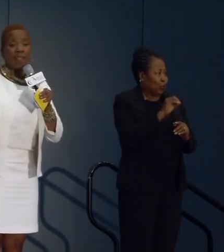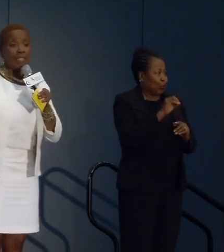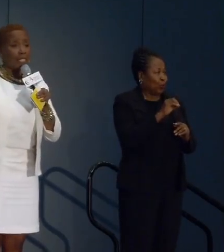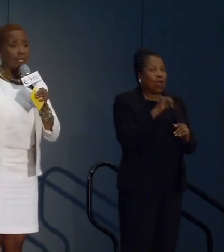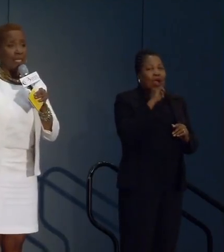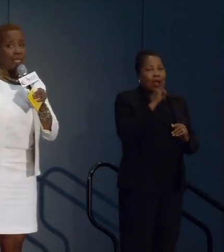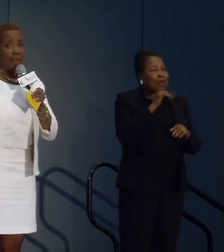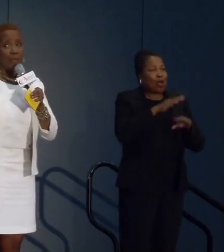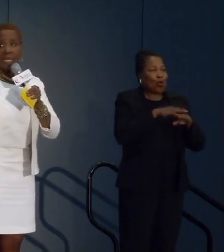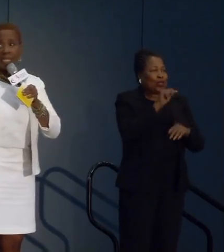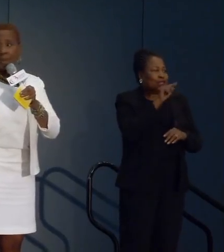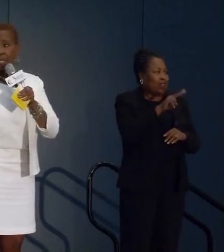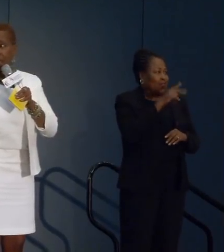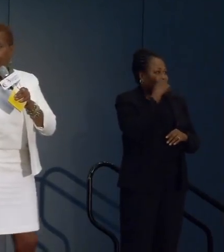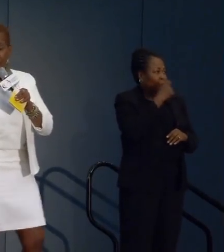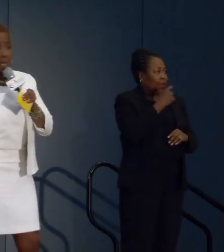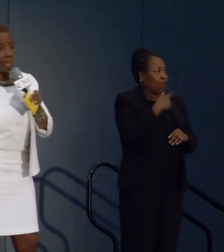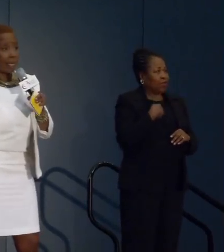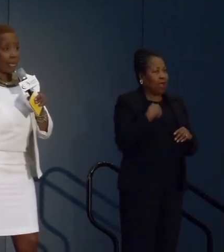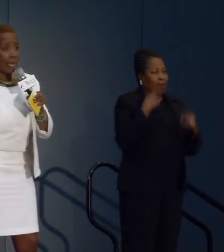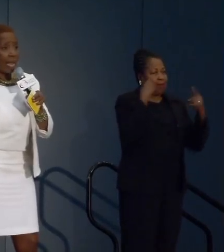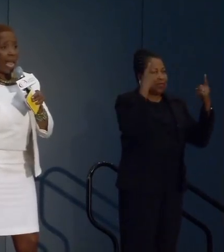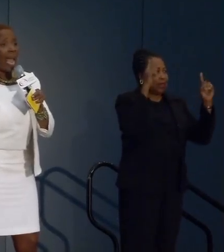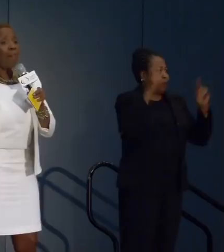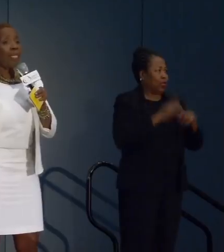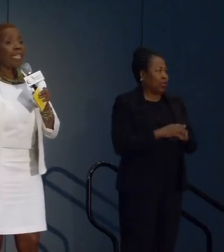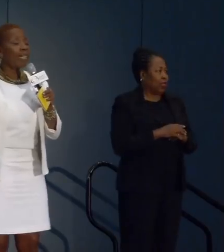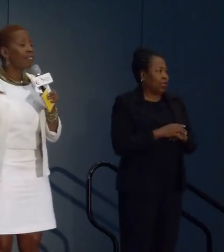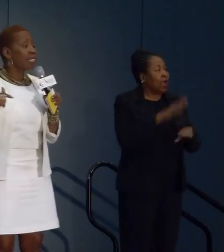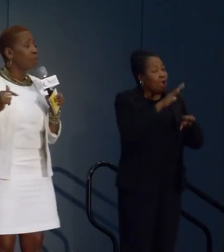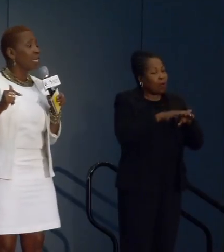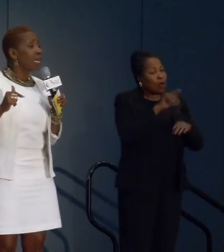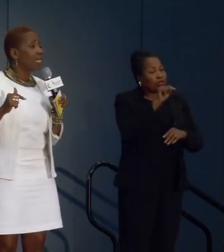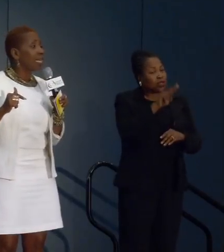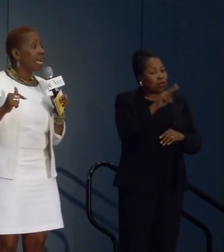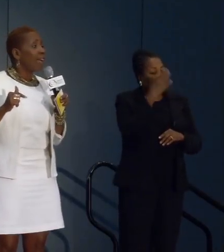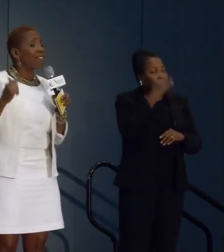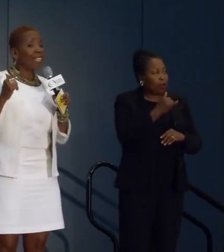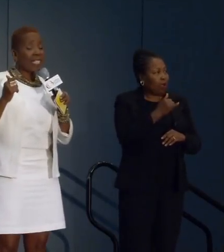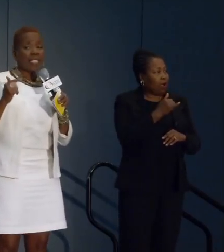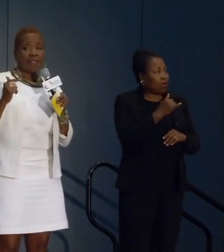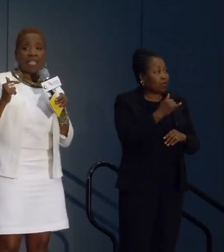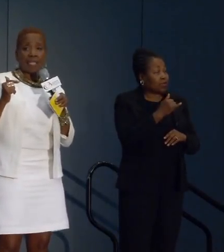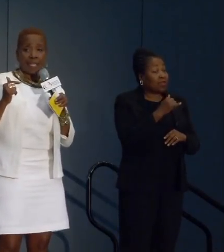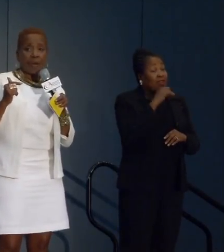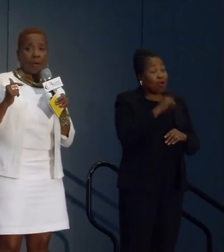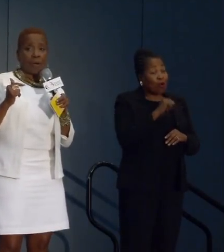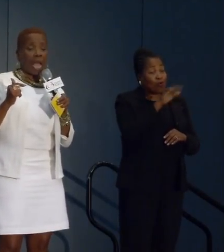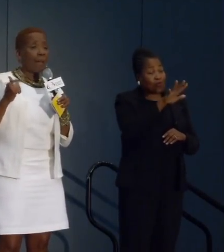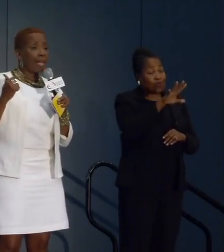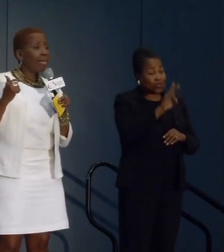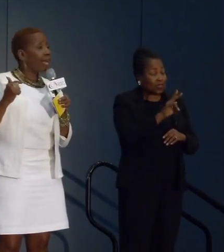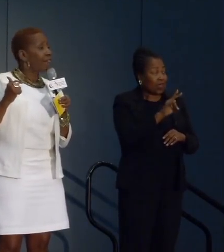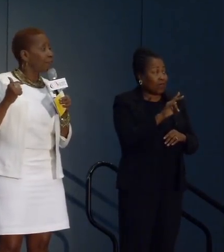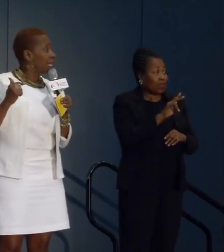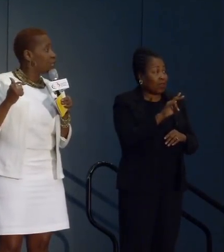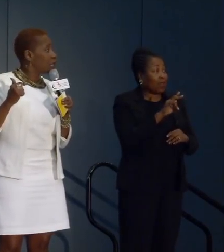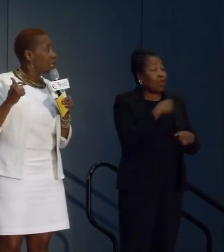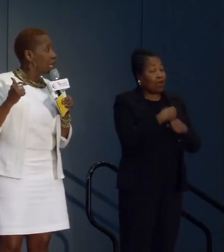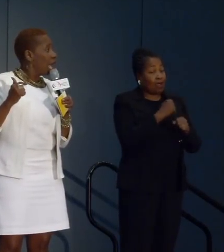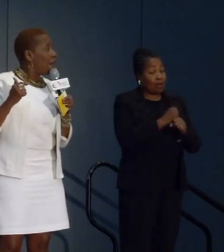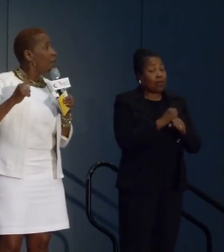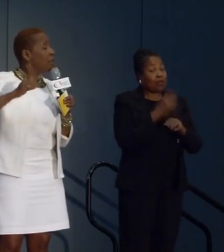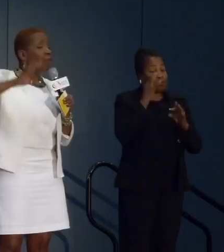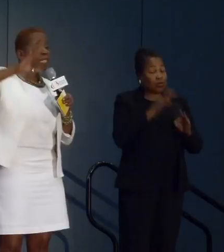on television because I'm a celebrity. I'm on television because at 57 years old, I made an